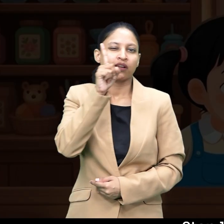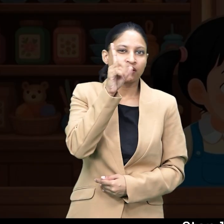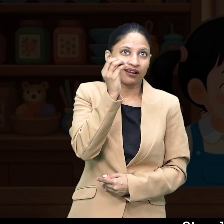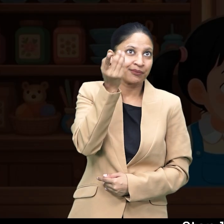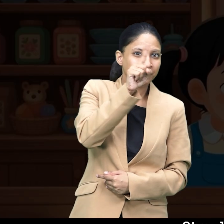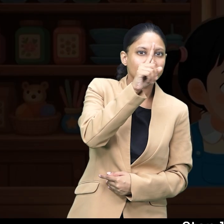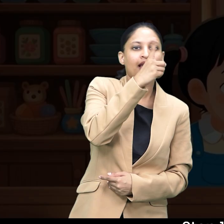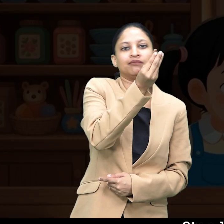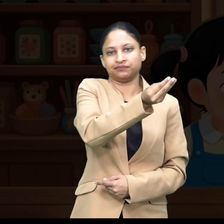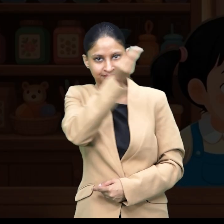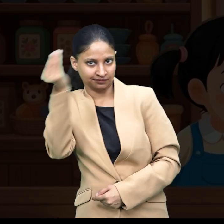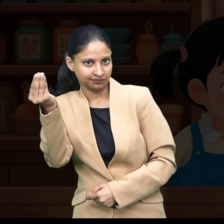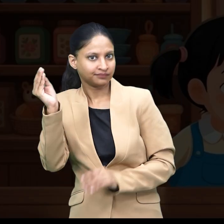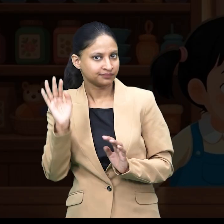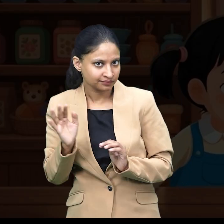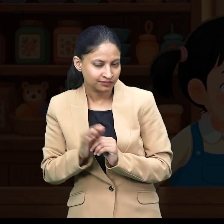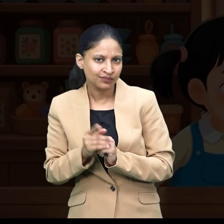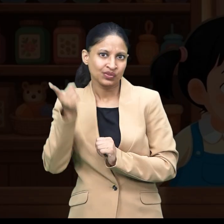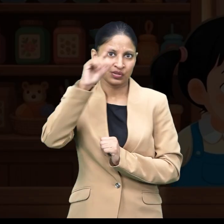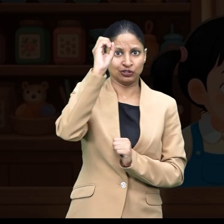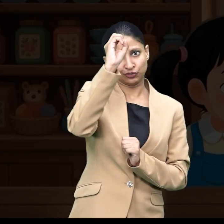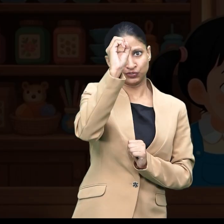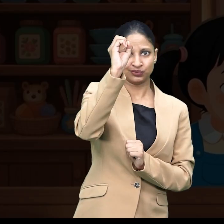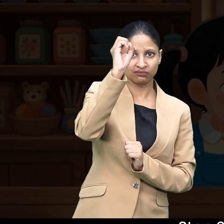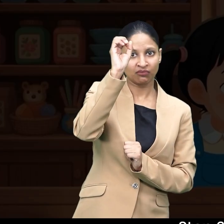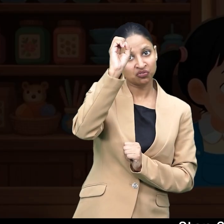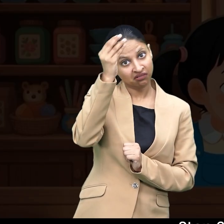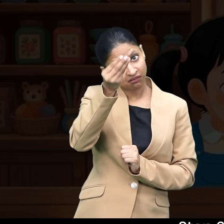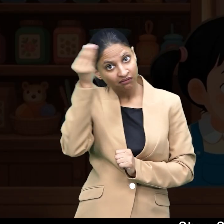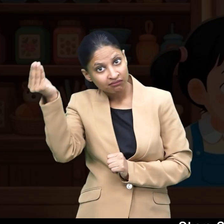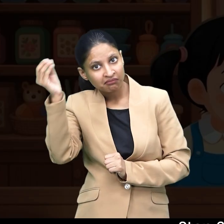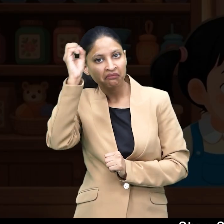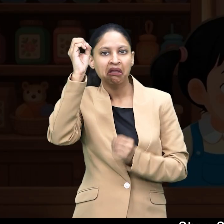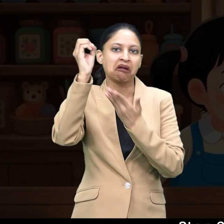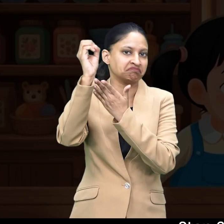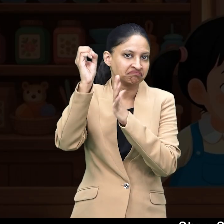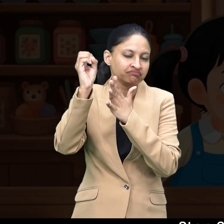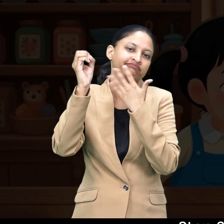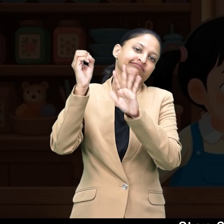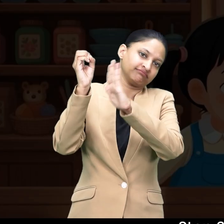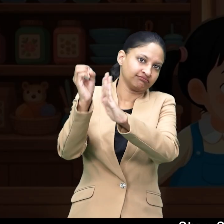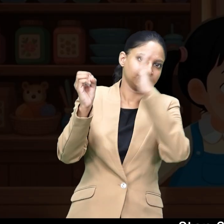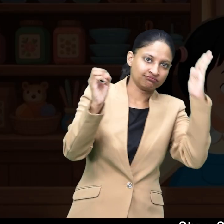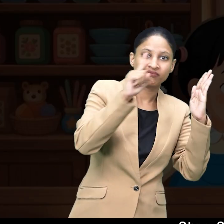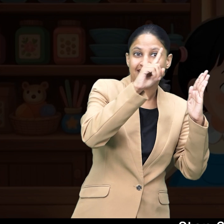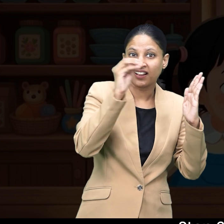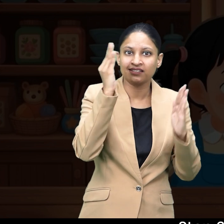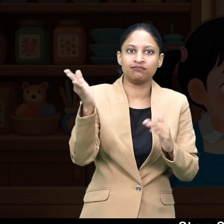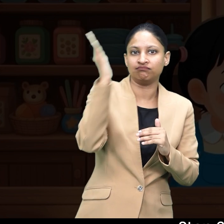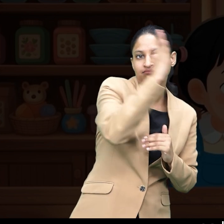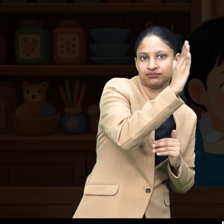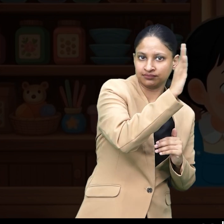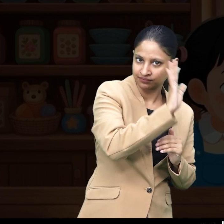Cannot do. Borrow from tens. Step 2. Tens. 0 also cannot